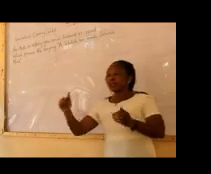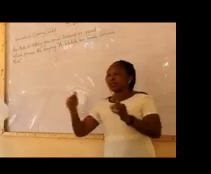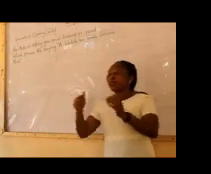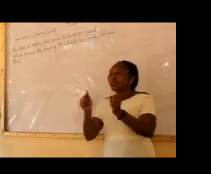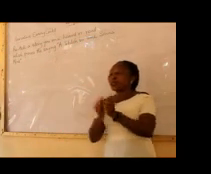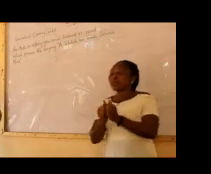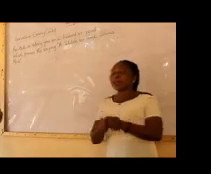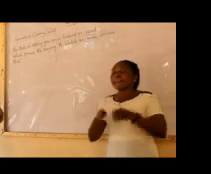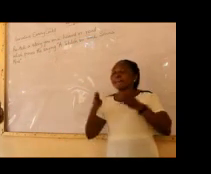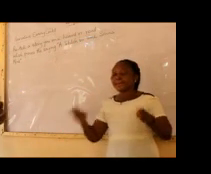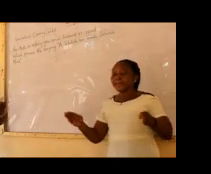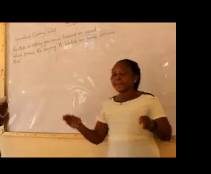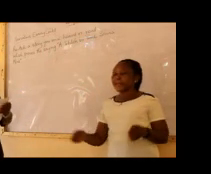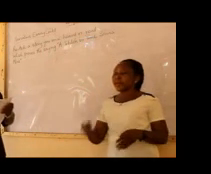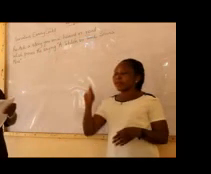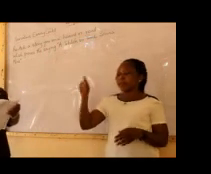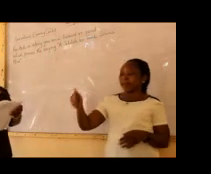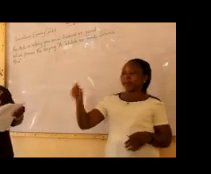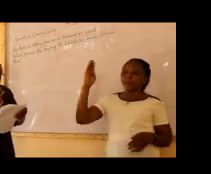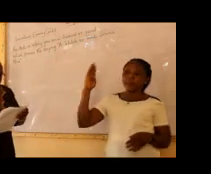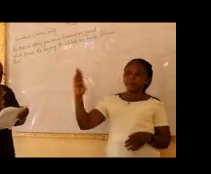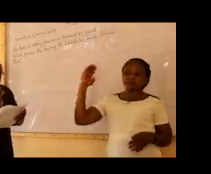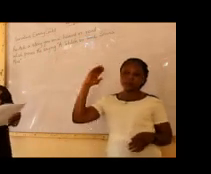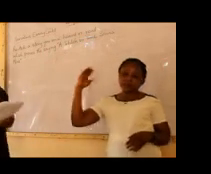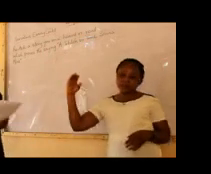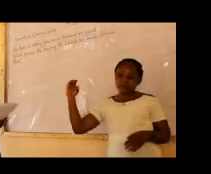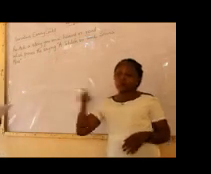Okay? So you must use